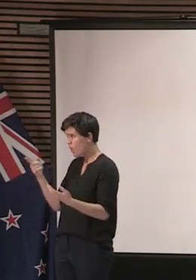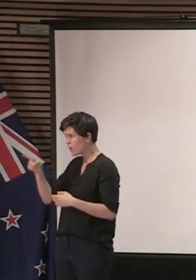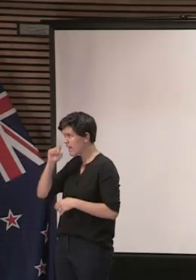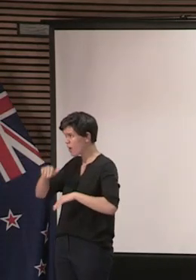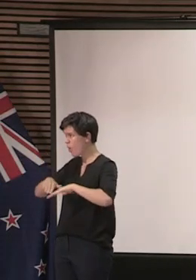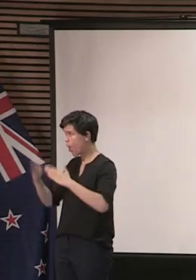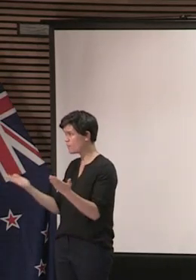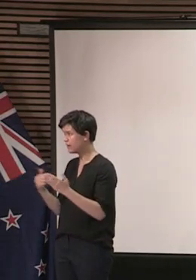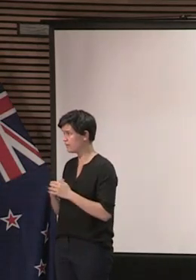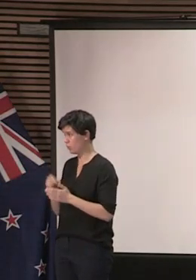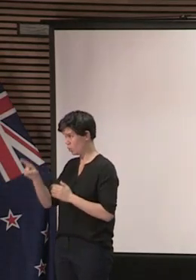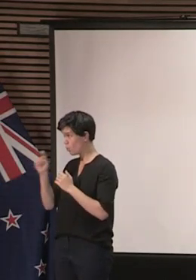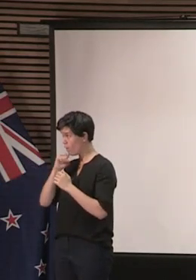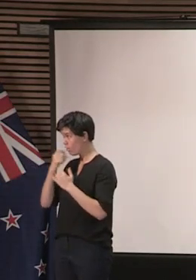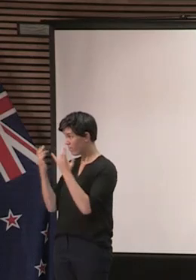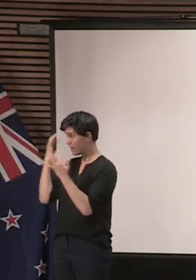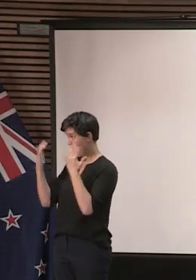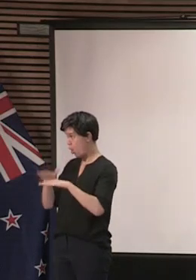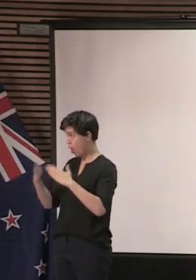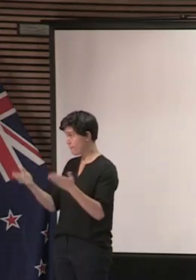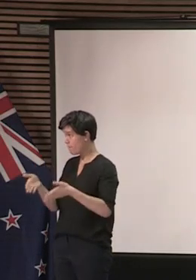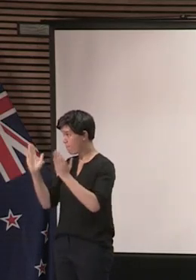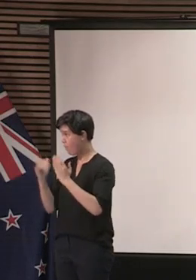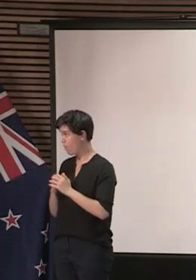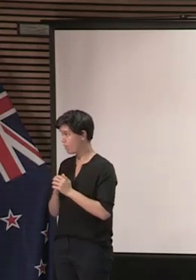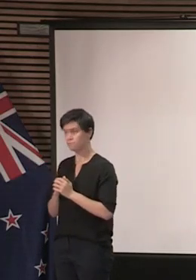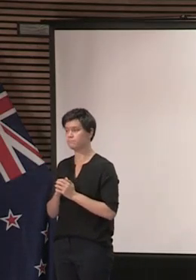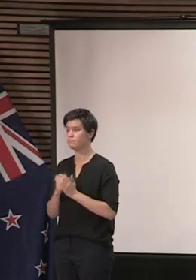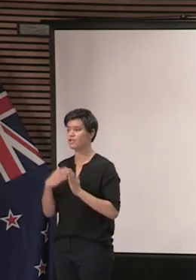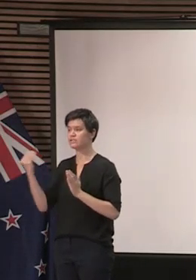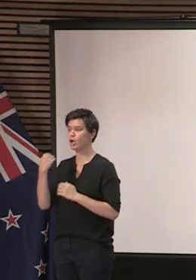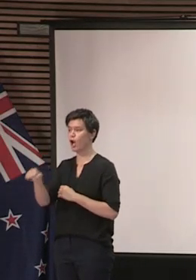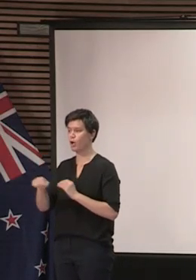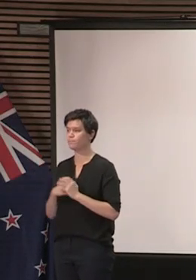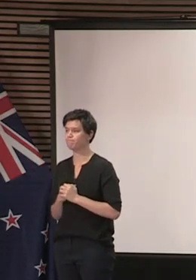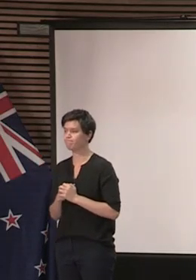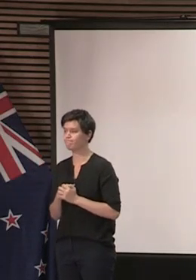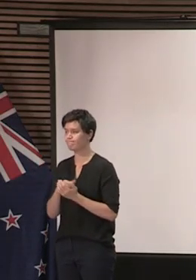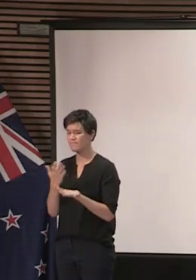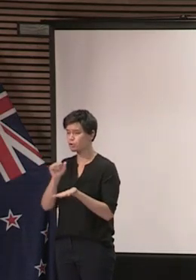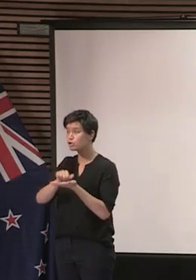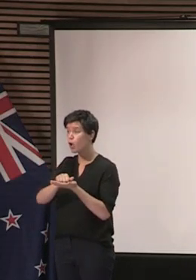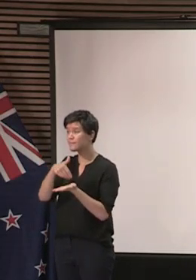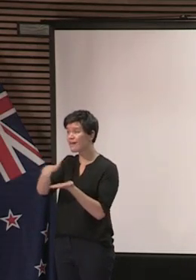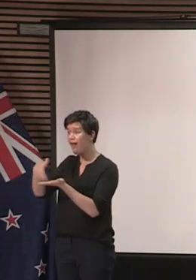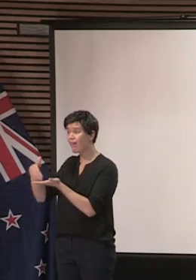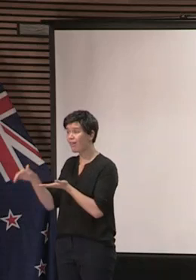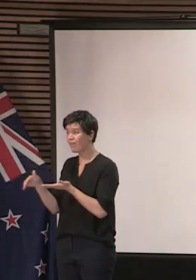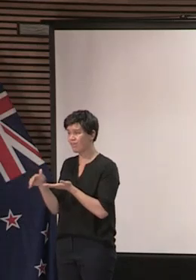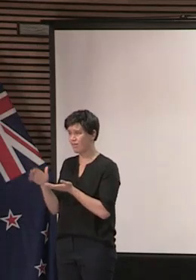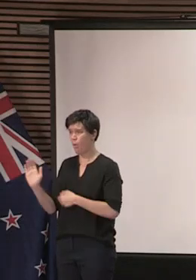reconsider malls? No. In fact, retail all falls in the same category, whether or not they're a